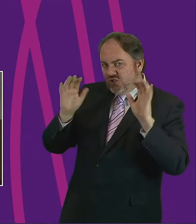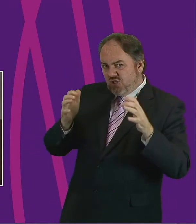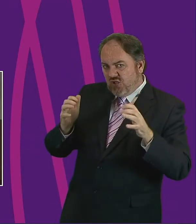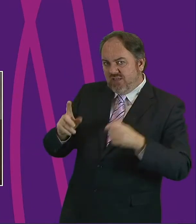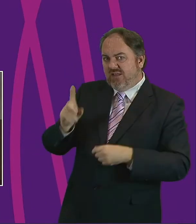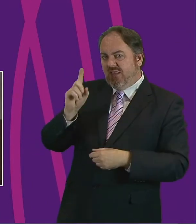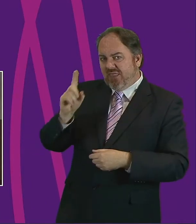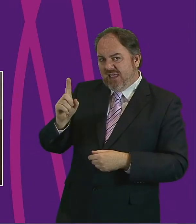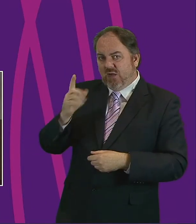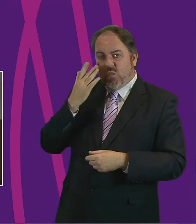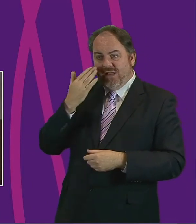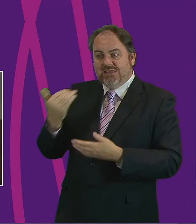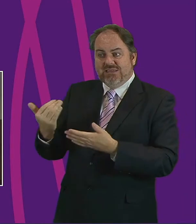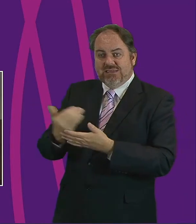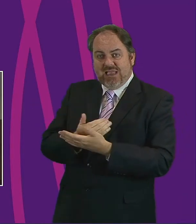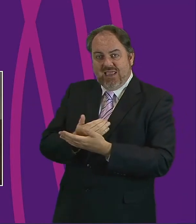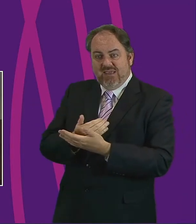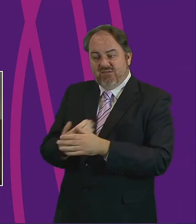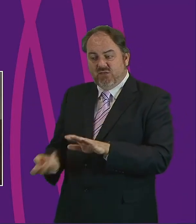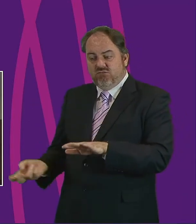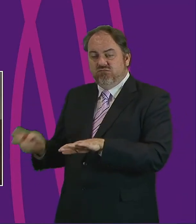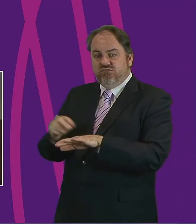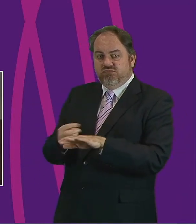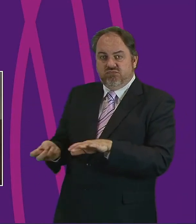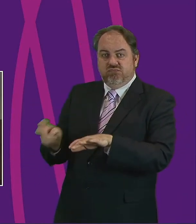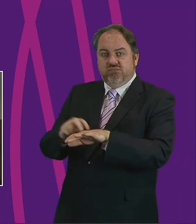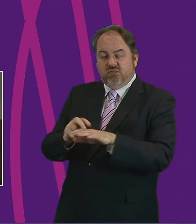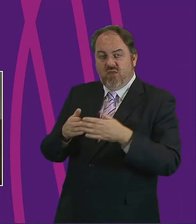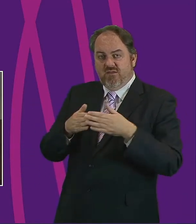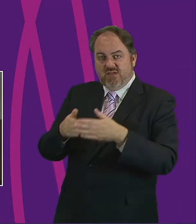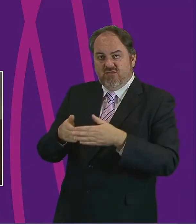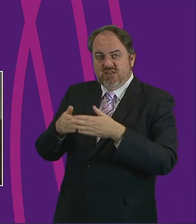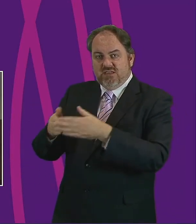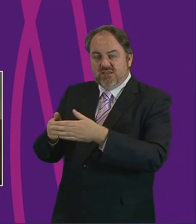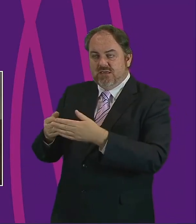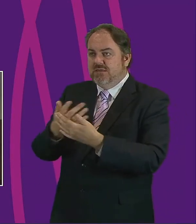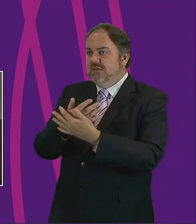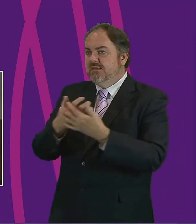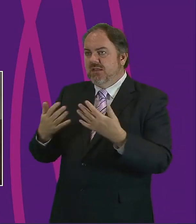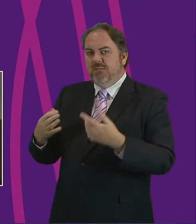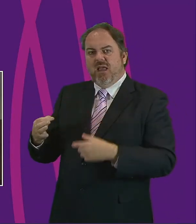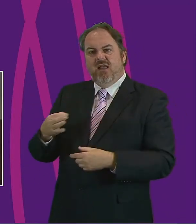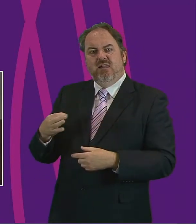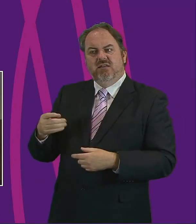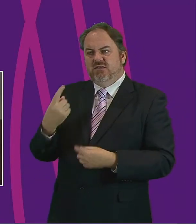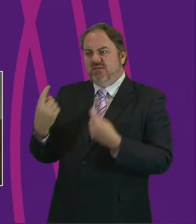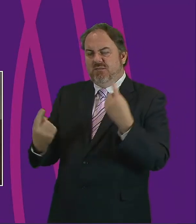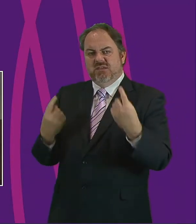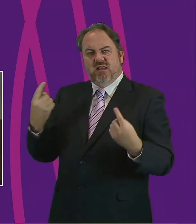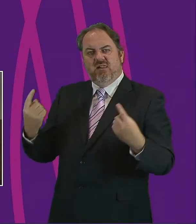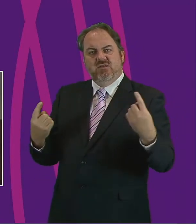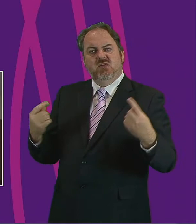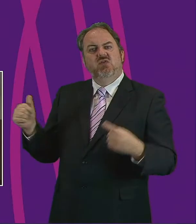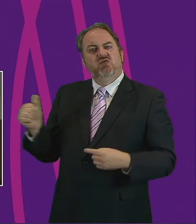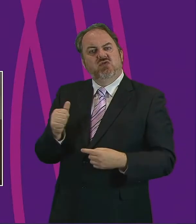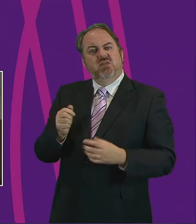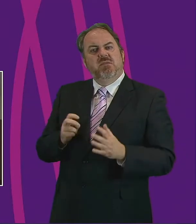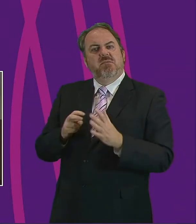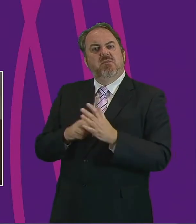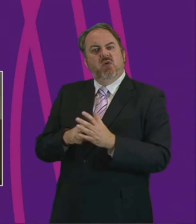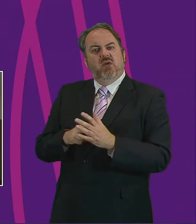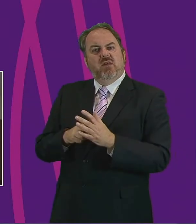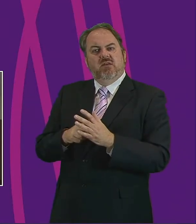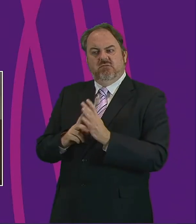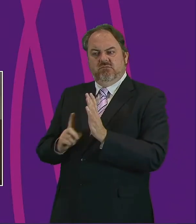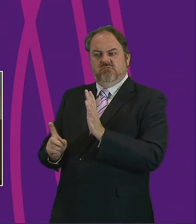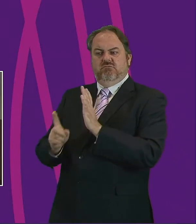considered safe to change the present travel advice about ferries, islanders have some kind of opportunity to book what will be a very